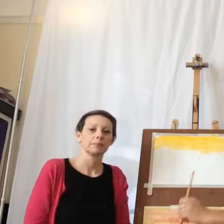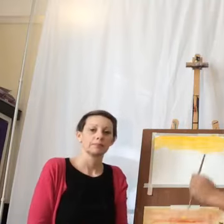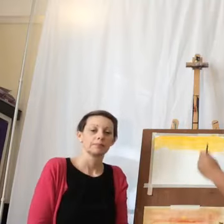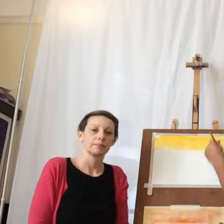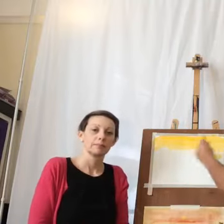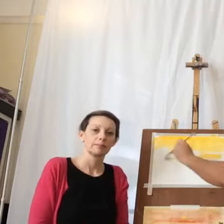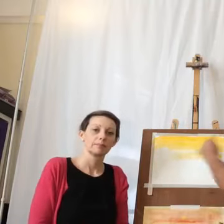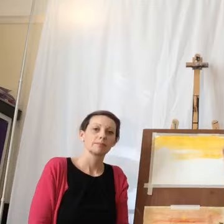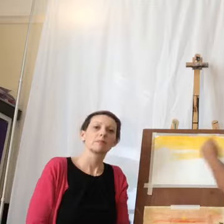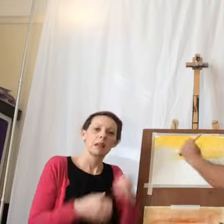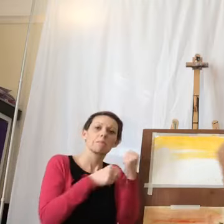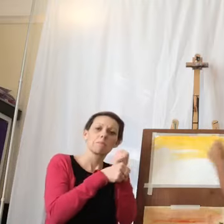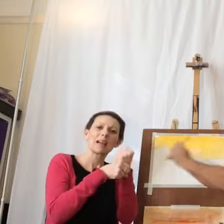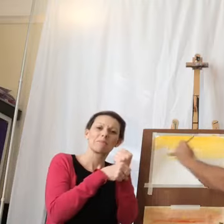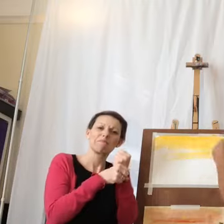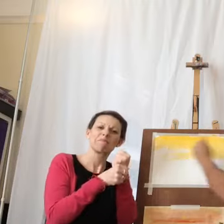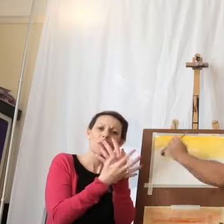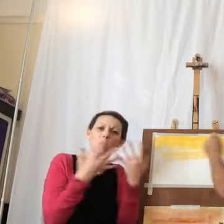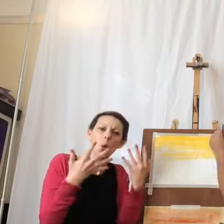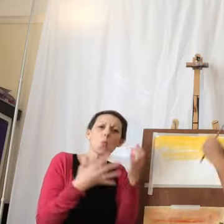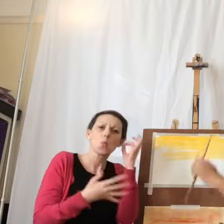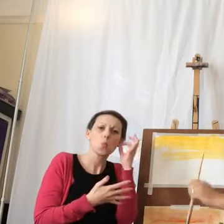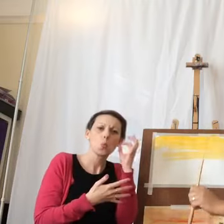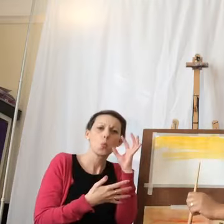Keep it quite wet.